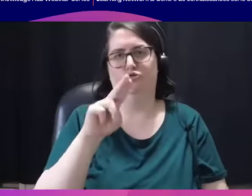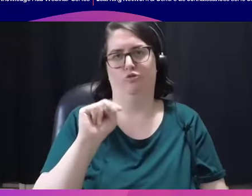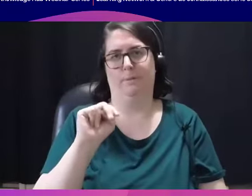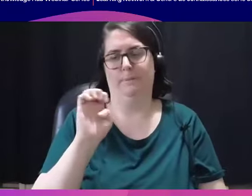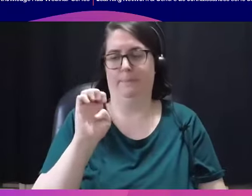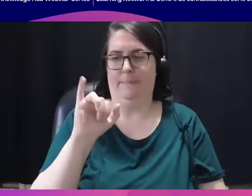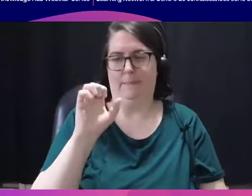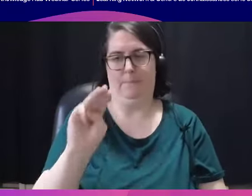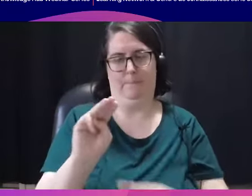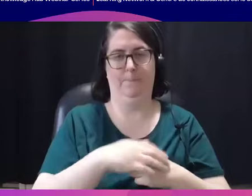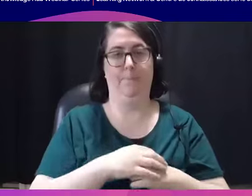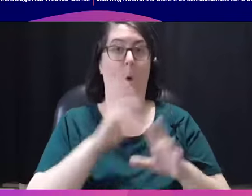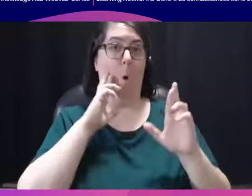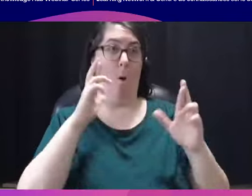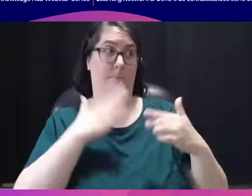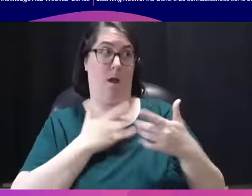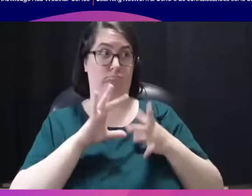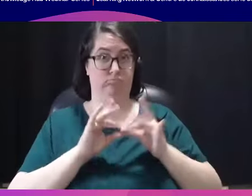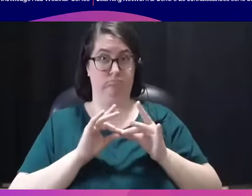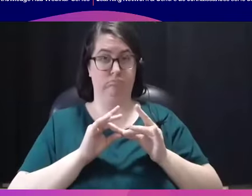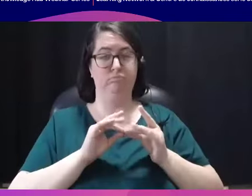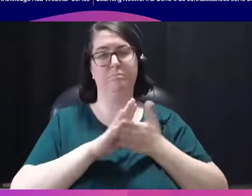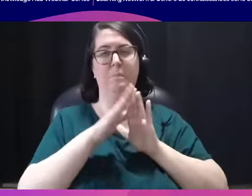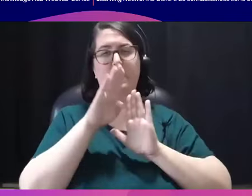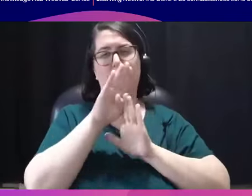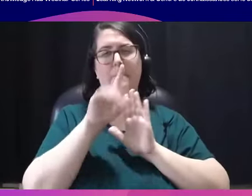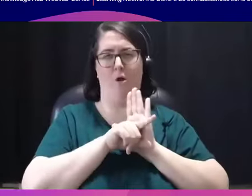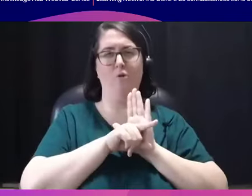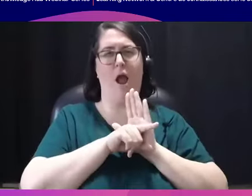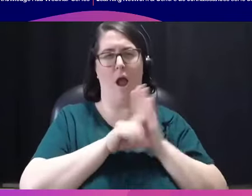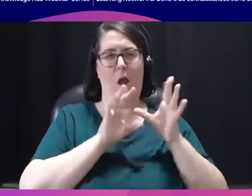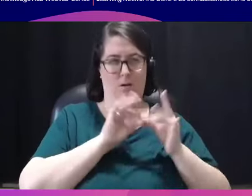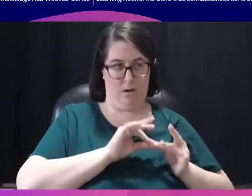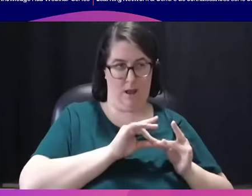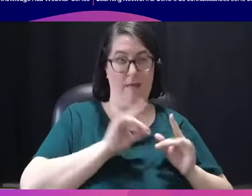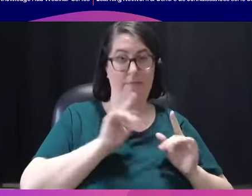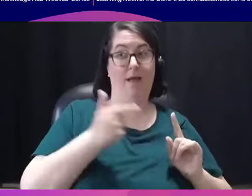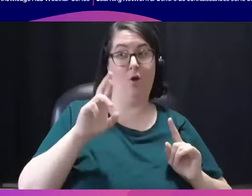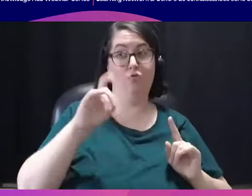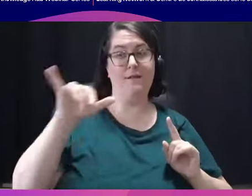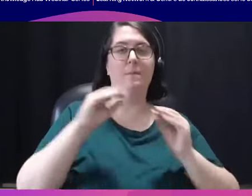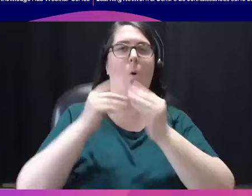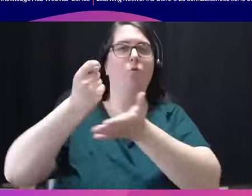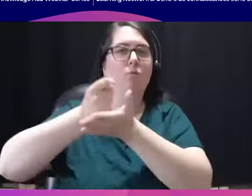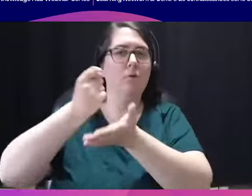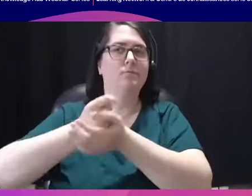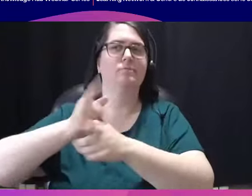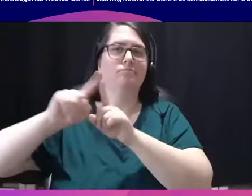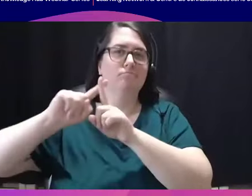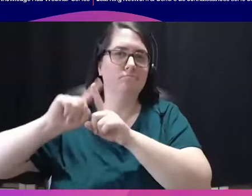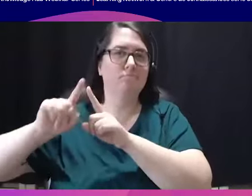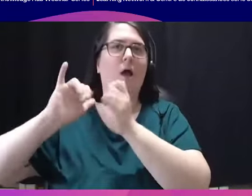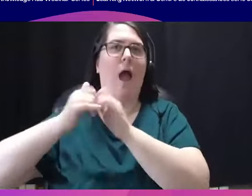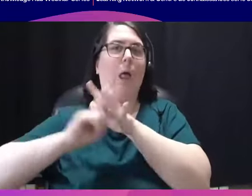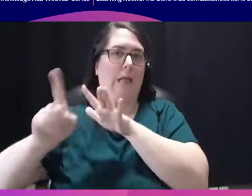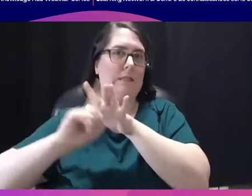of the presentation today will set up as a backdrop to Ruxi's work, which will talk a bit more about therapeutic and clinical angles to incel